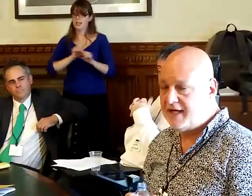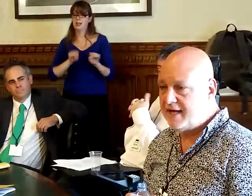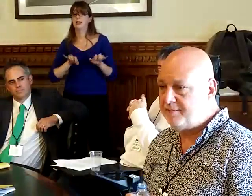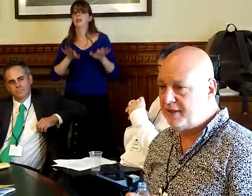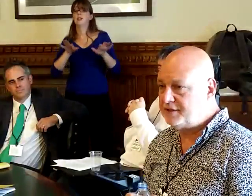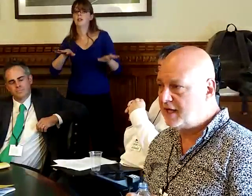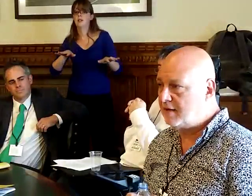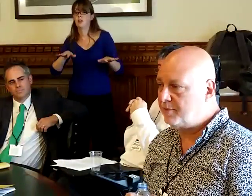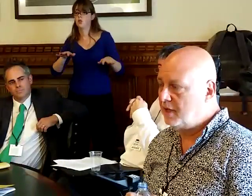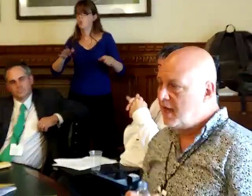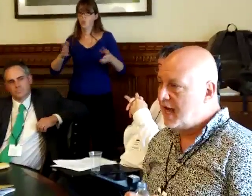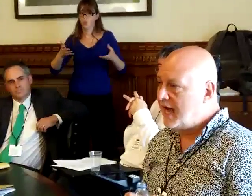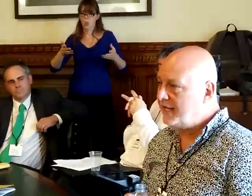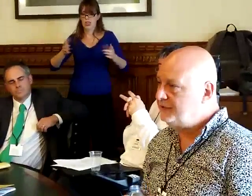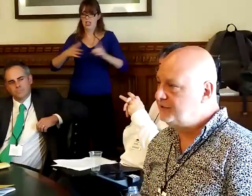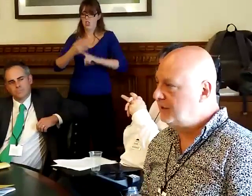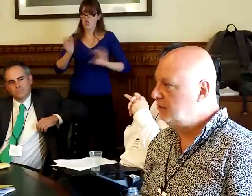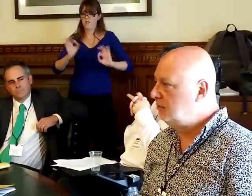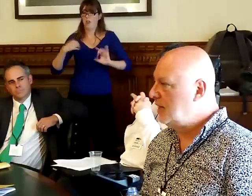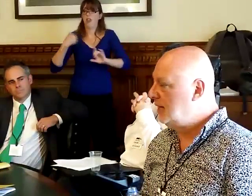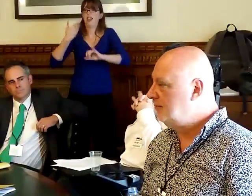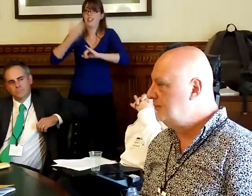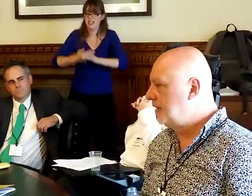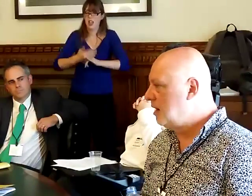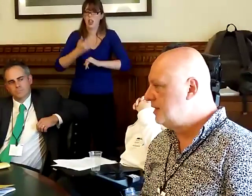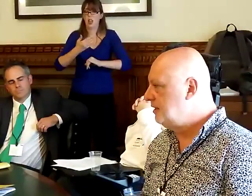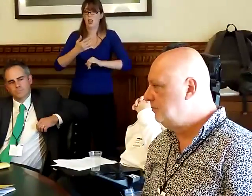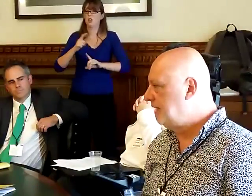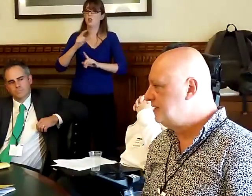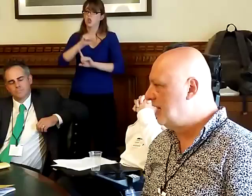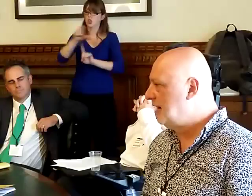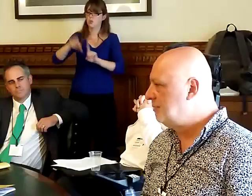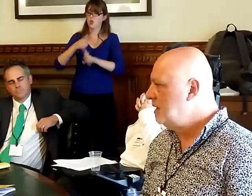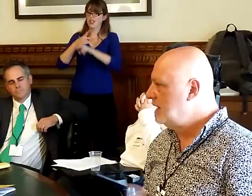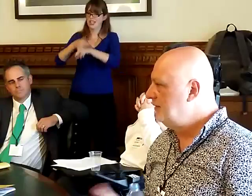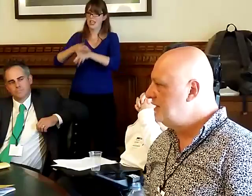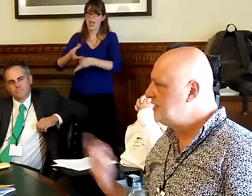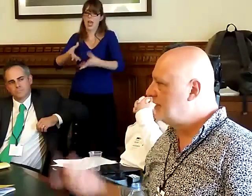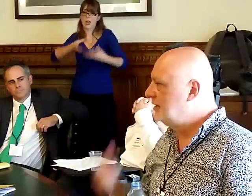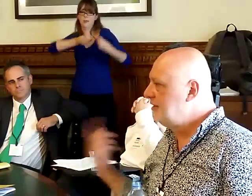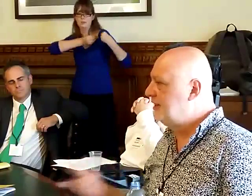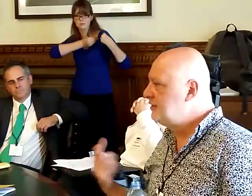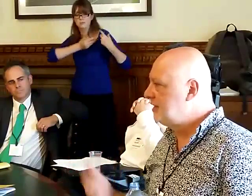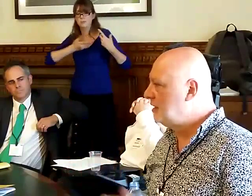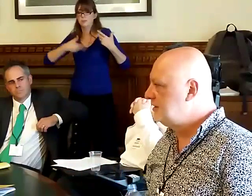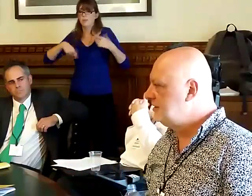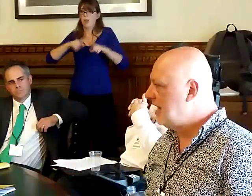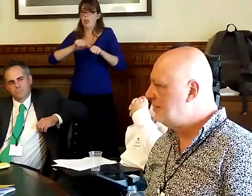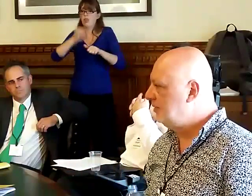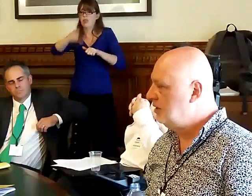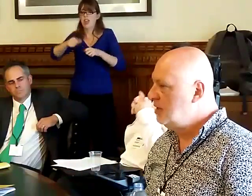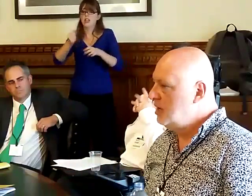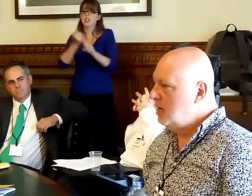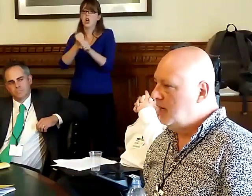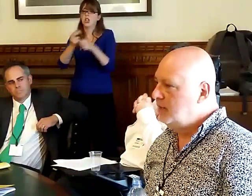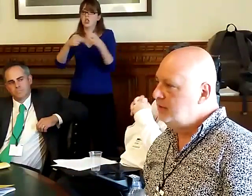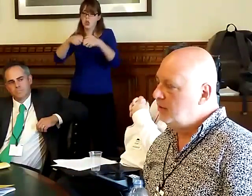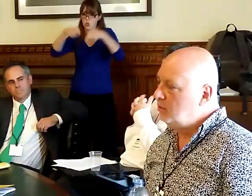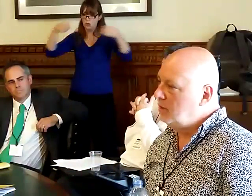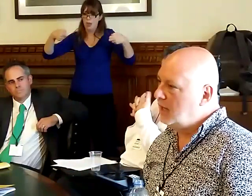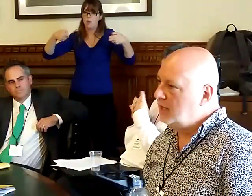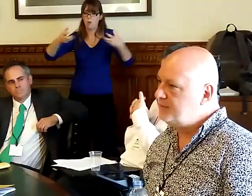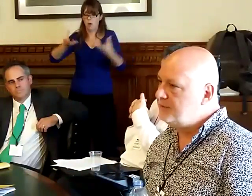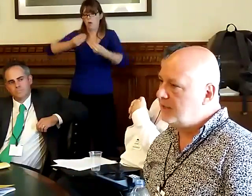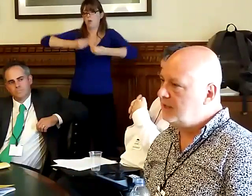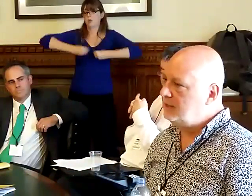until Community Care picked it up and until The Guardian picked it up. And then suddenly things started to happen.